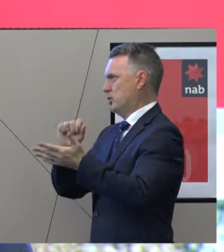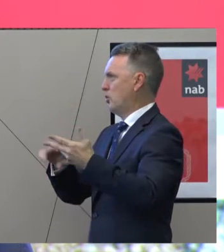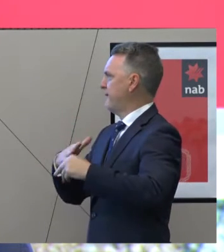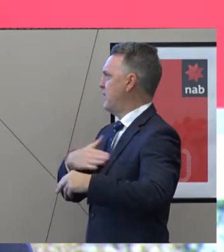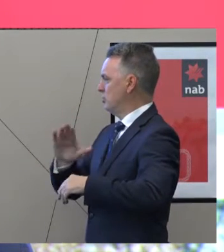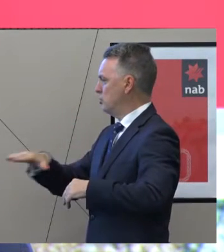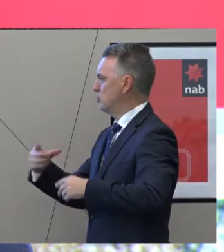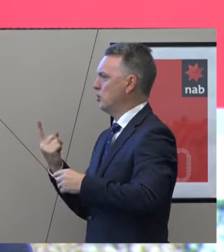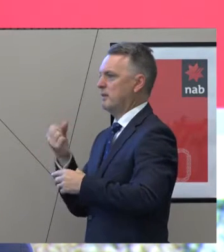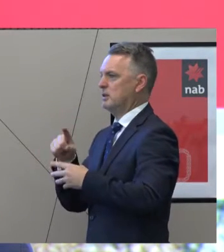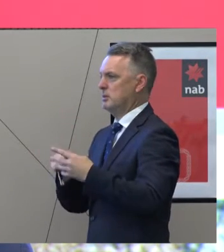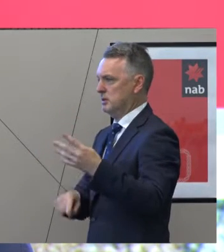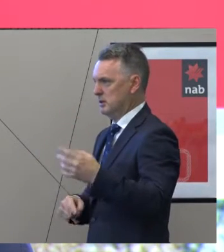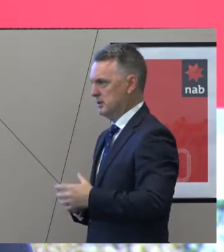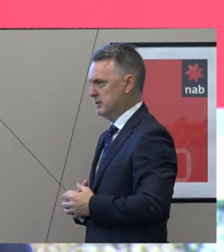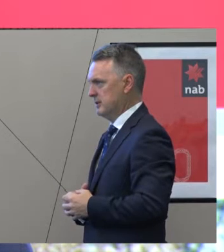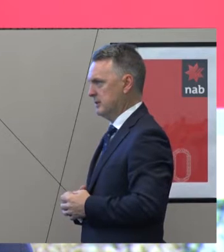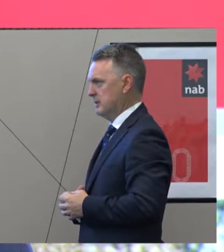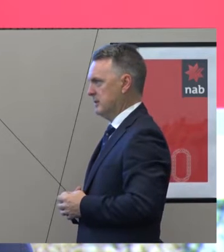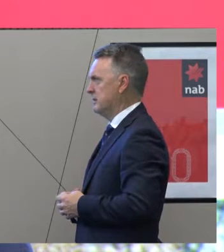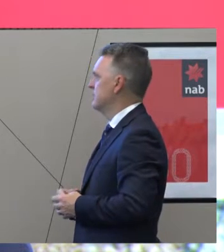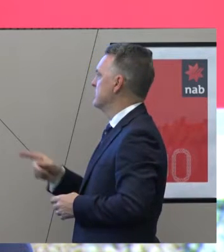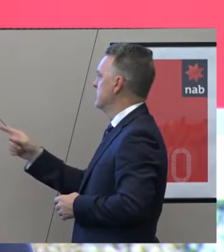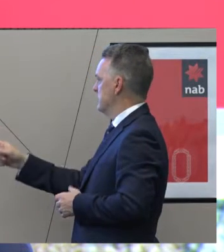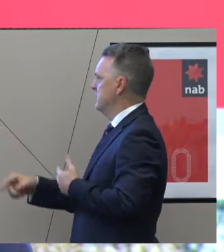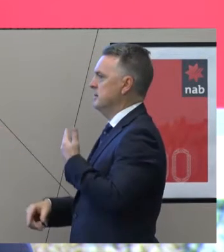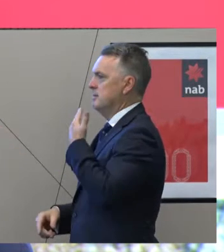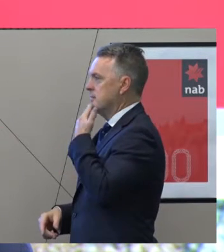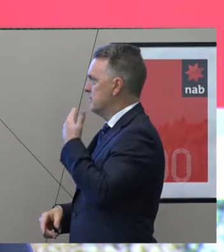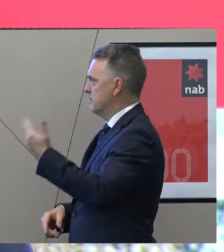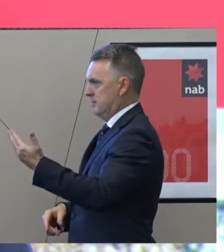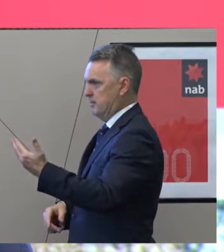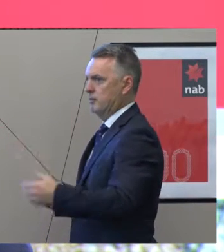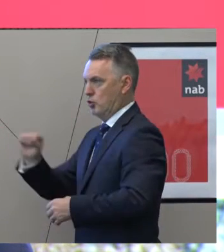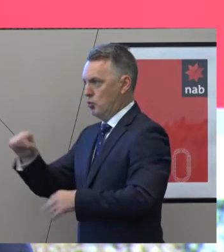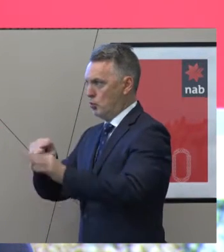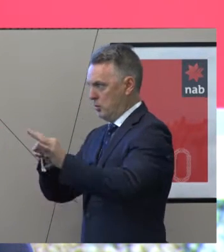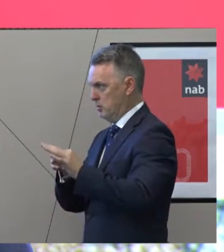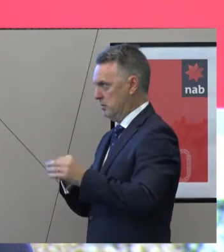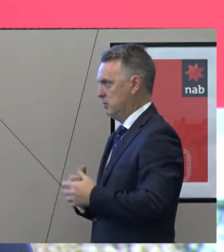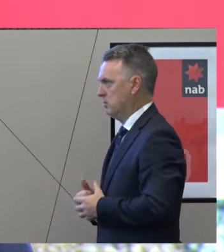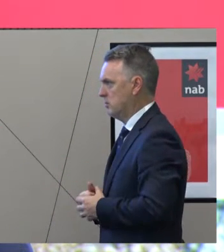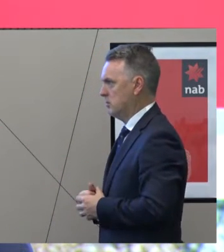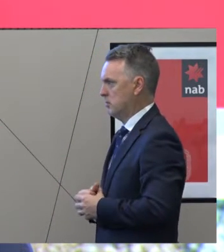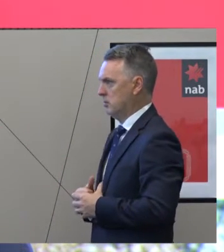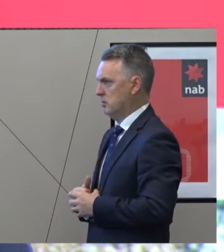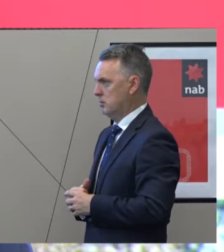children with disabilities. Thanks. Yep. Thank you. Thank you for those questions. And